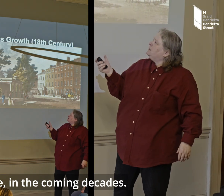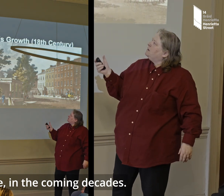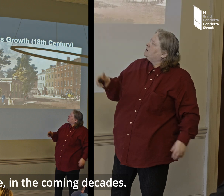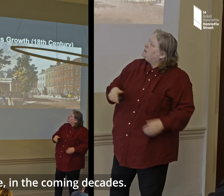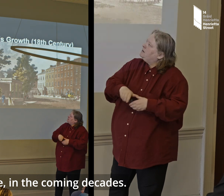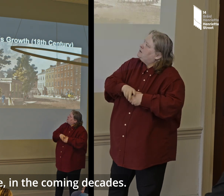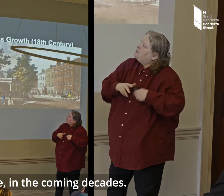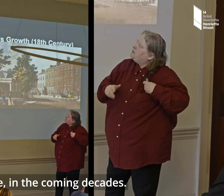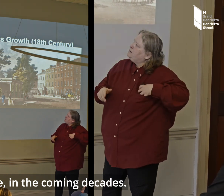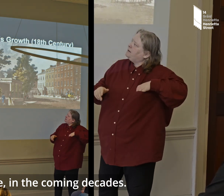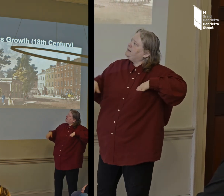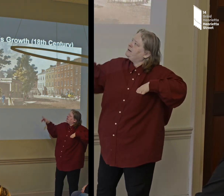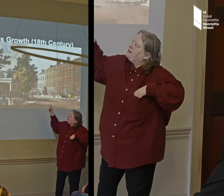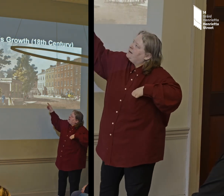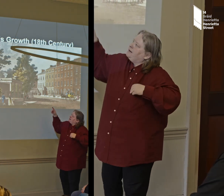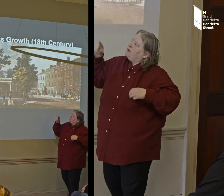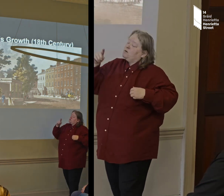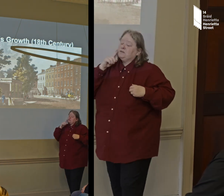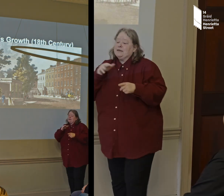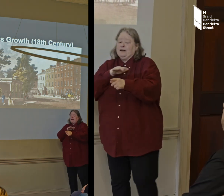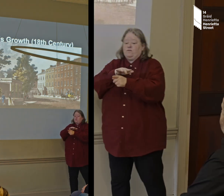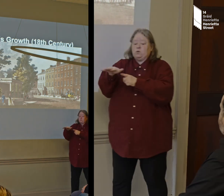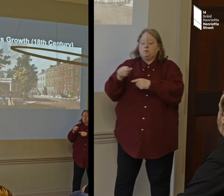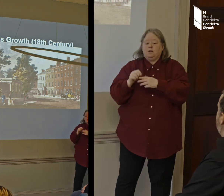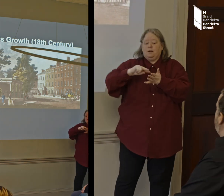and in the coming decades.